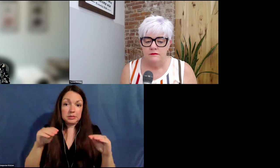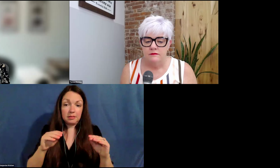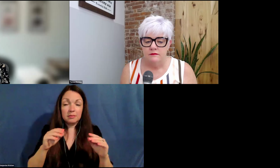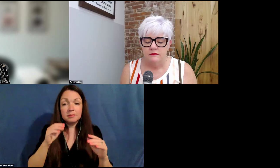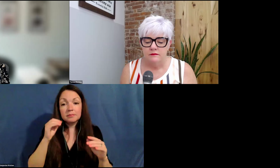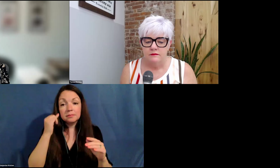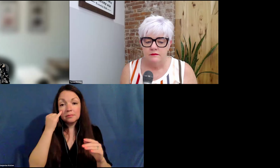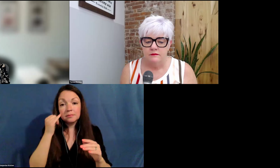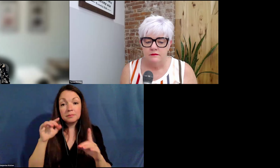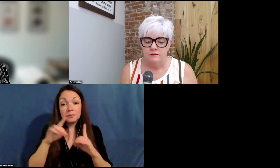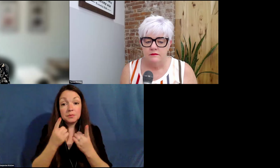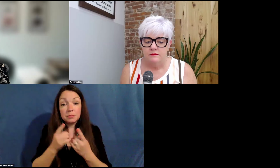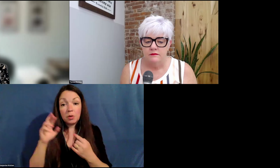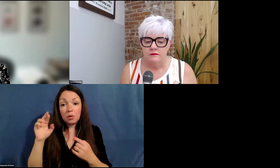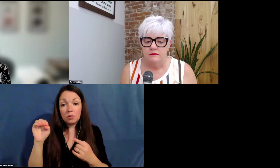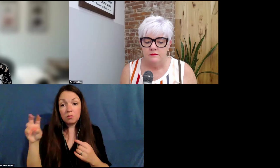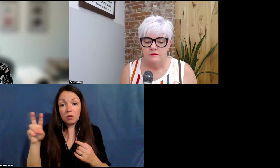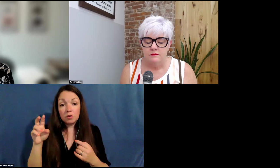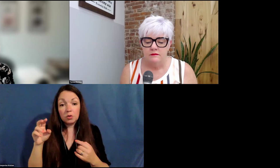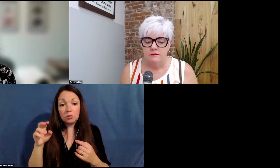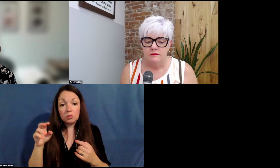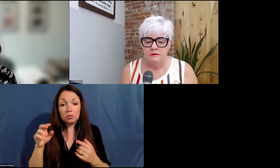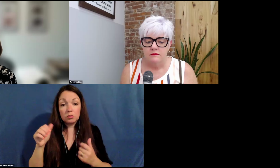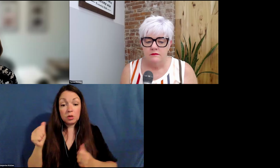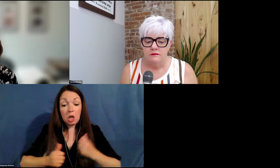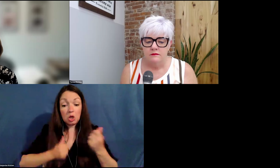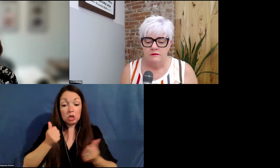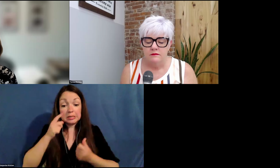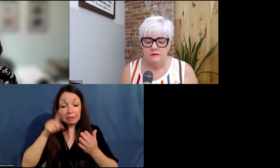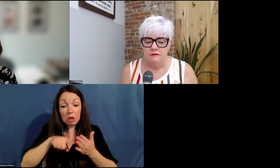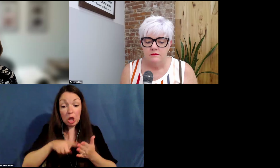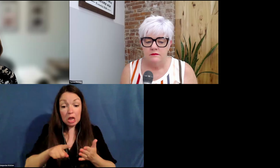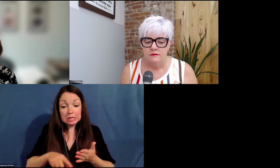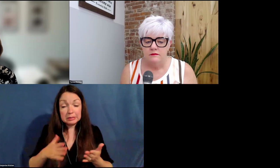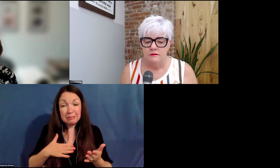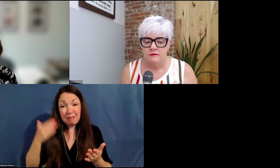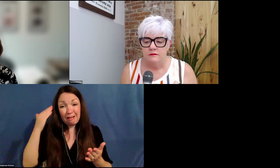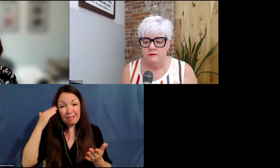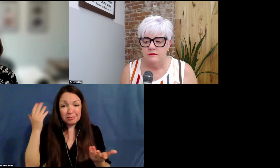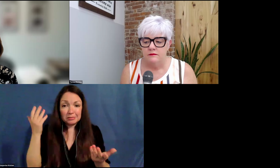the Department of Revenue aggressively audits? To my knowledge, no.